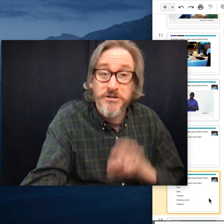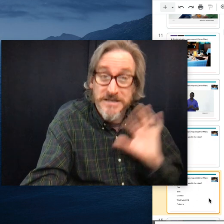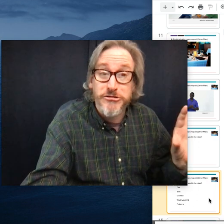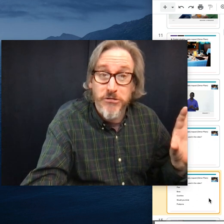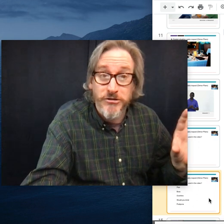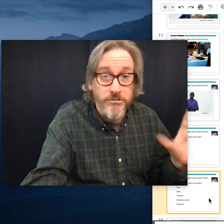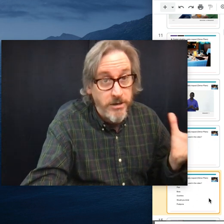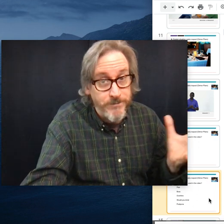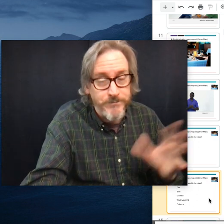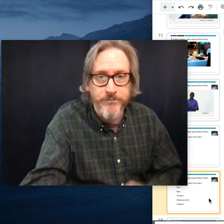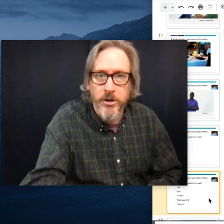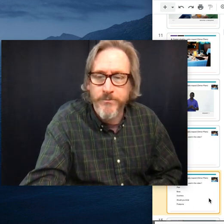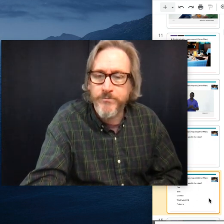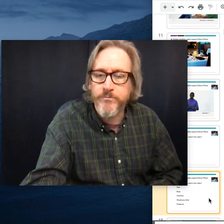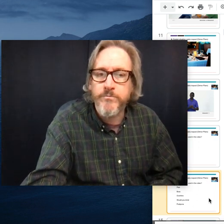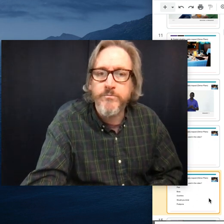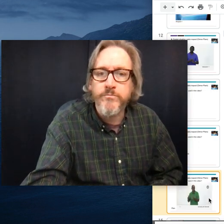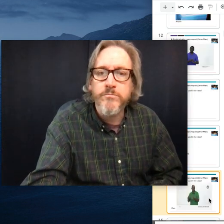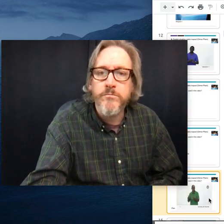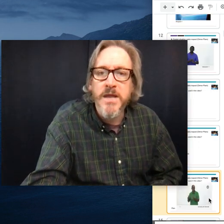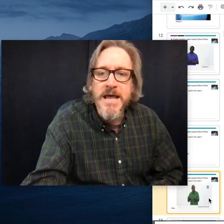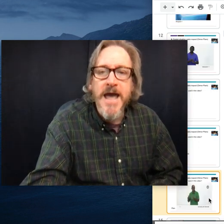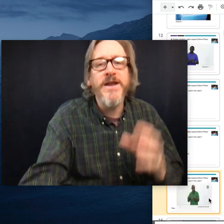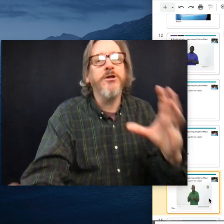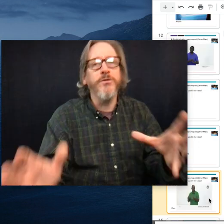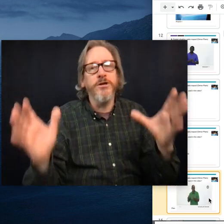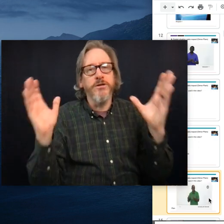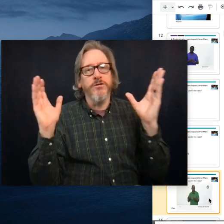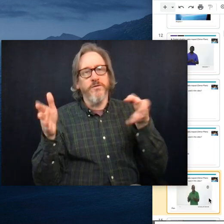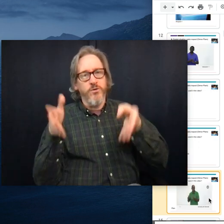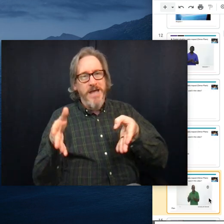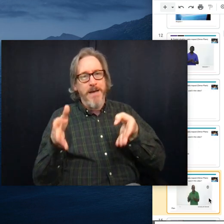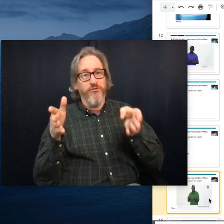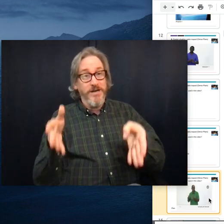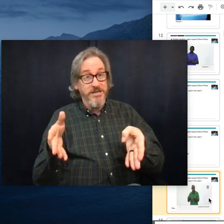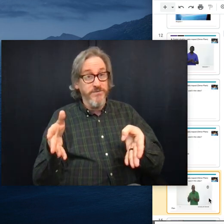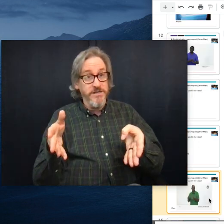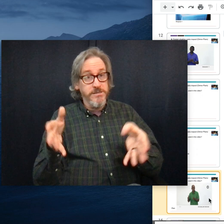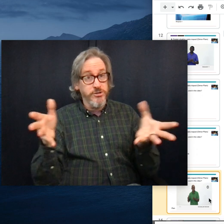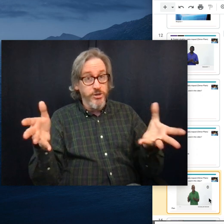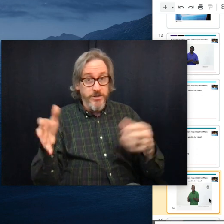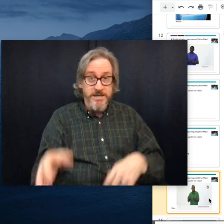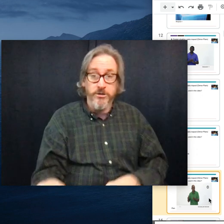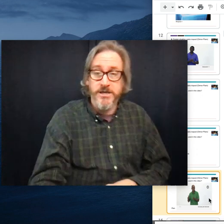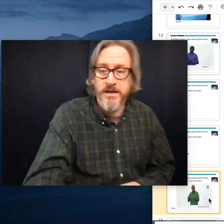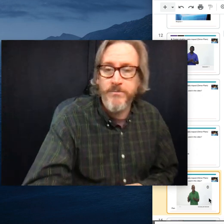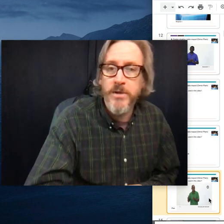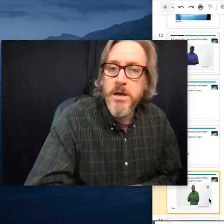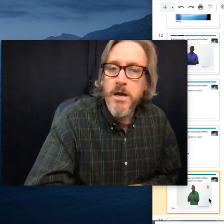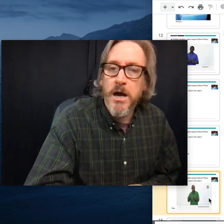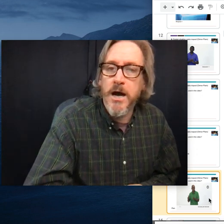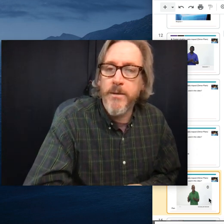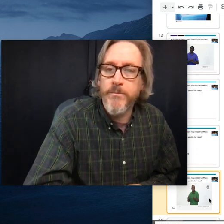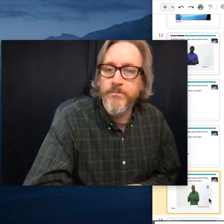that are disgruntled, right? Okay. And then I included the vocab for each of these, so you can take a look at